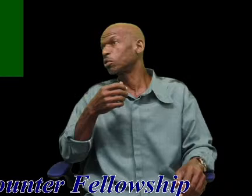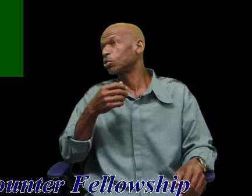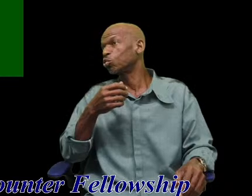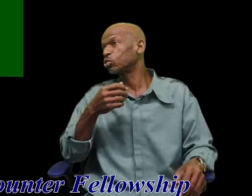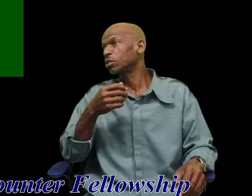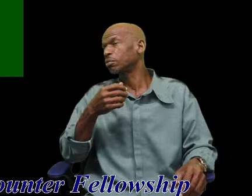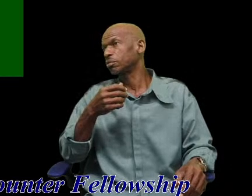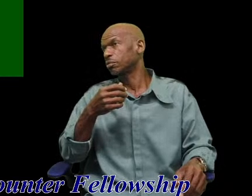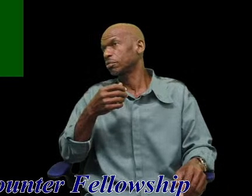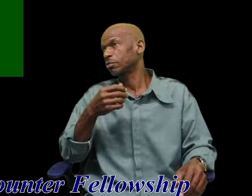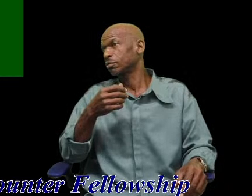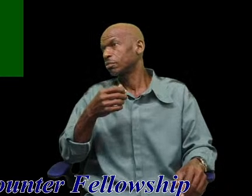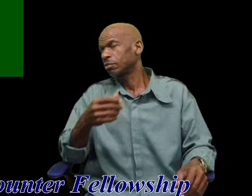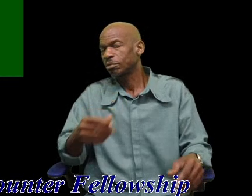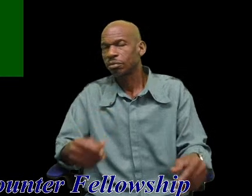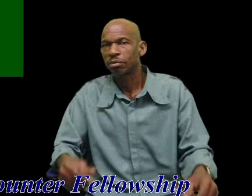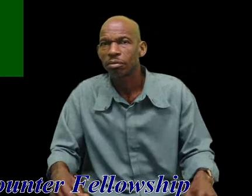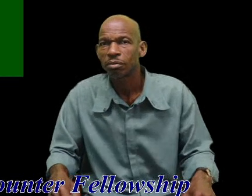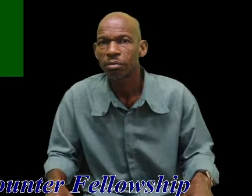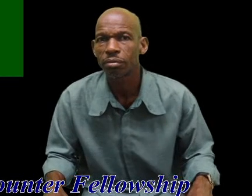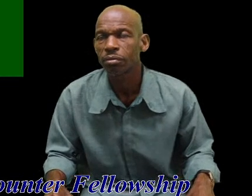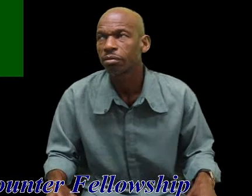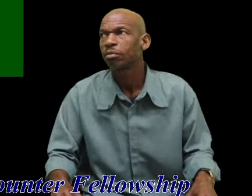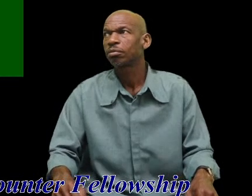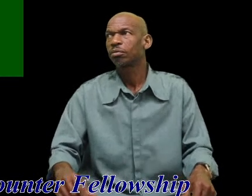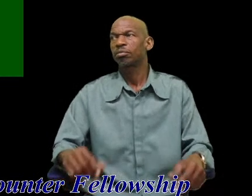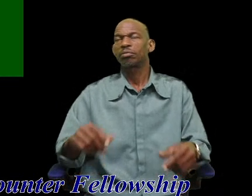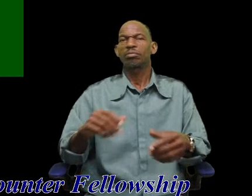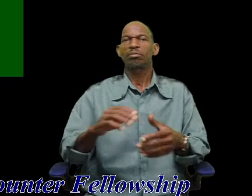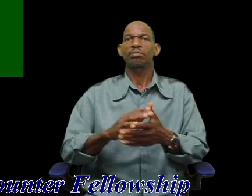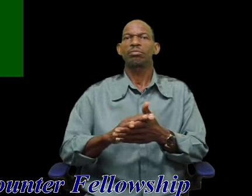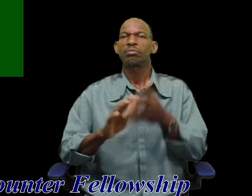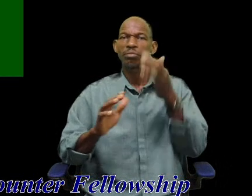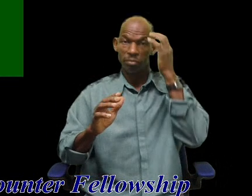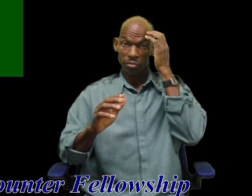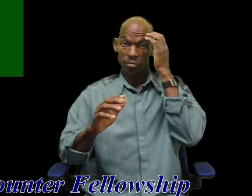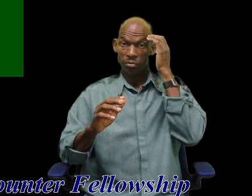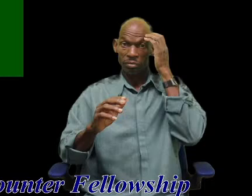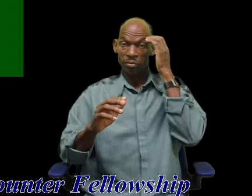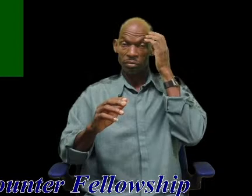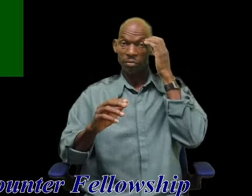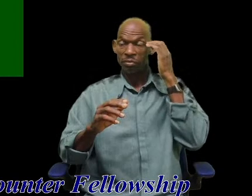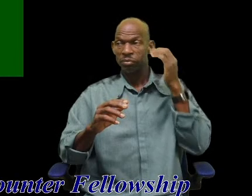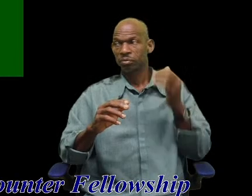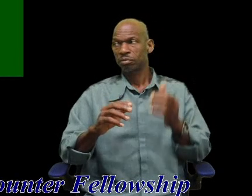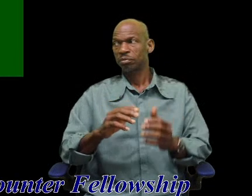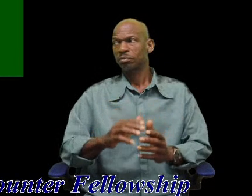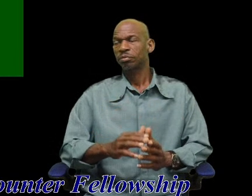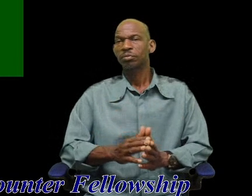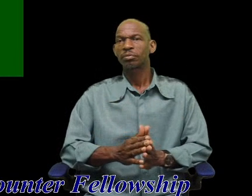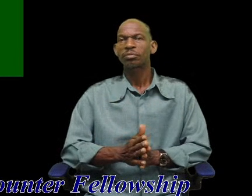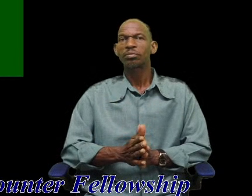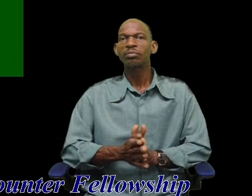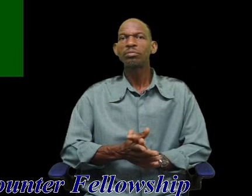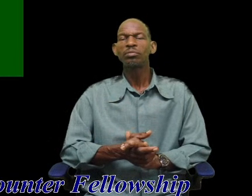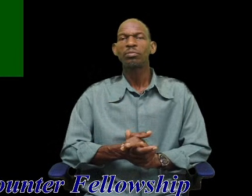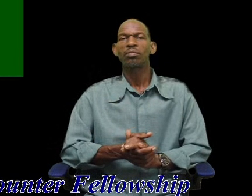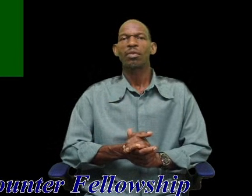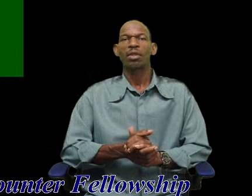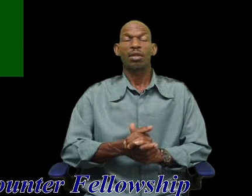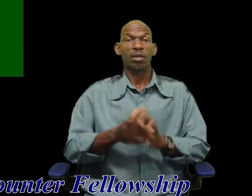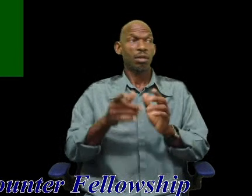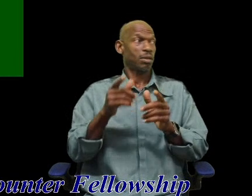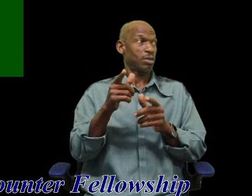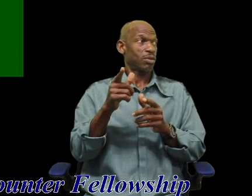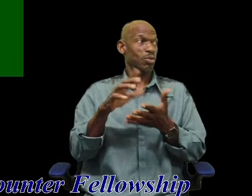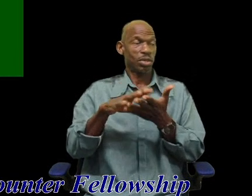Similar. And I know that you are learning some new signs